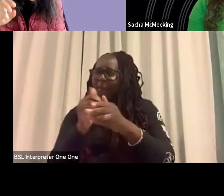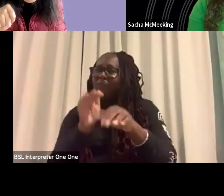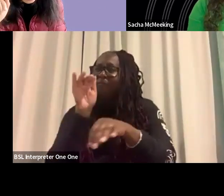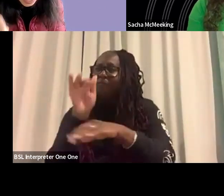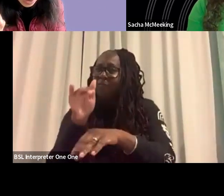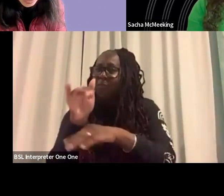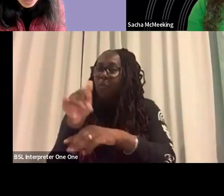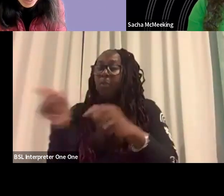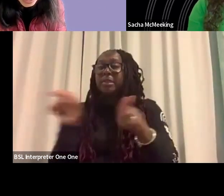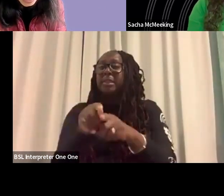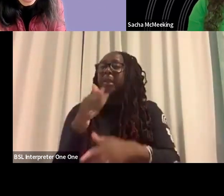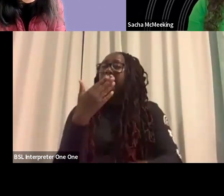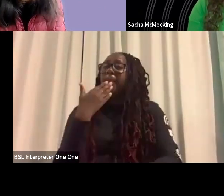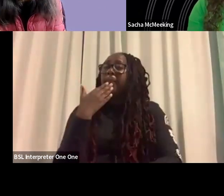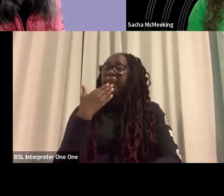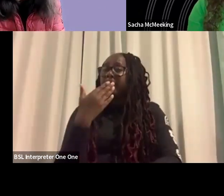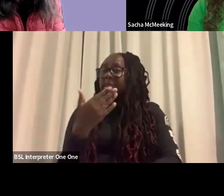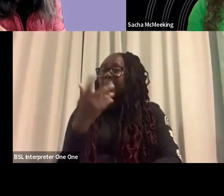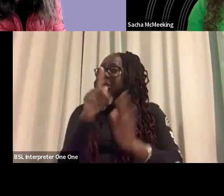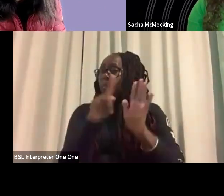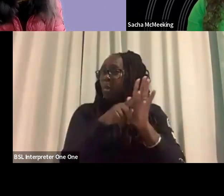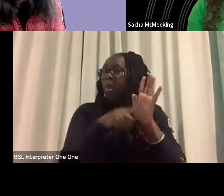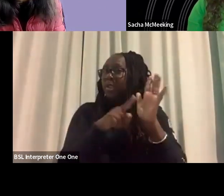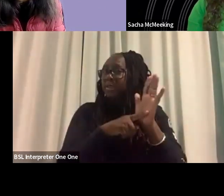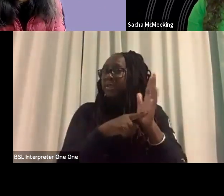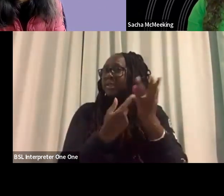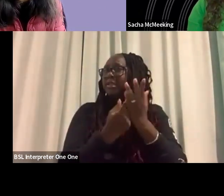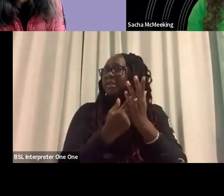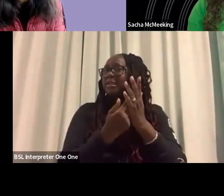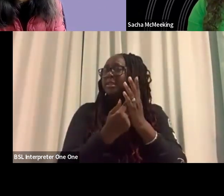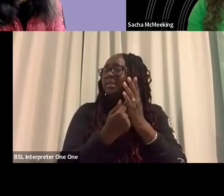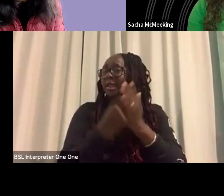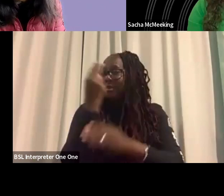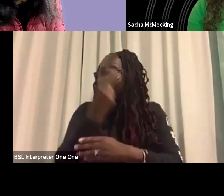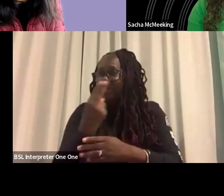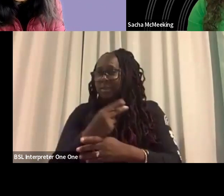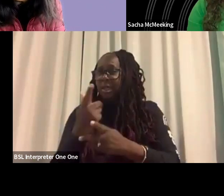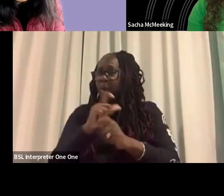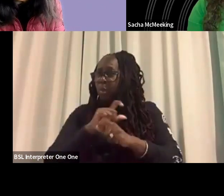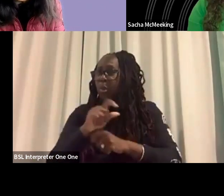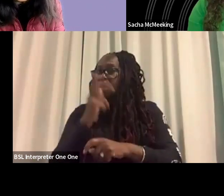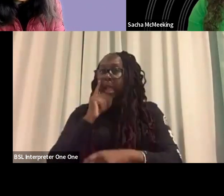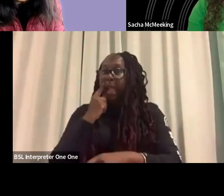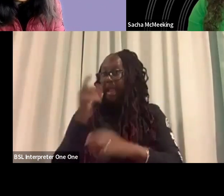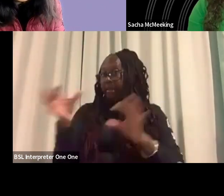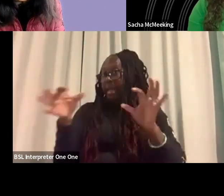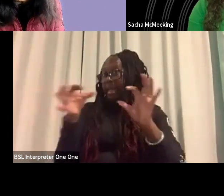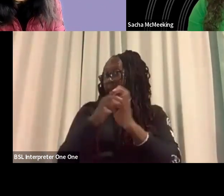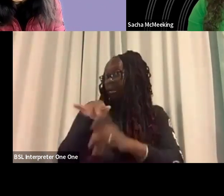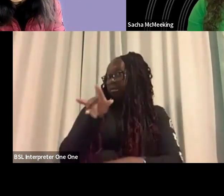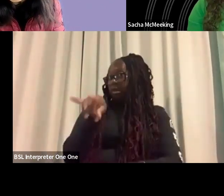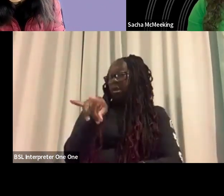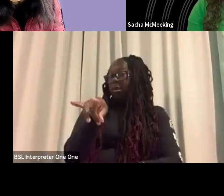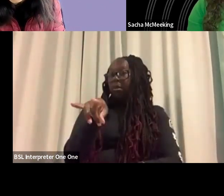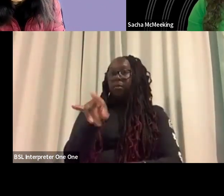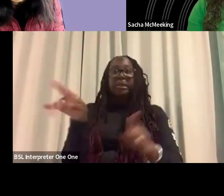not least, do try out the policy design course. And we have the link in the Miro board, but also we also have